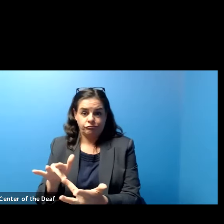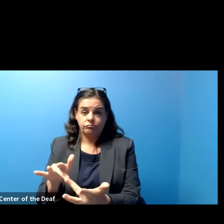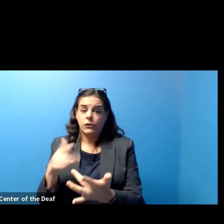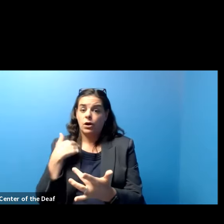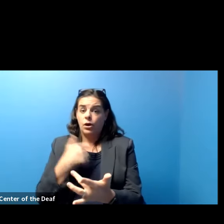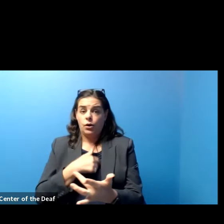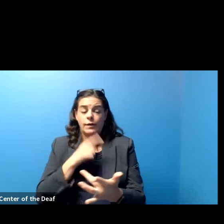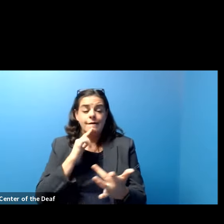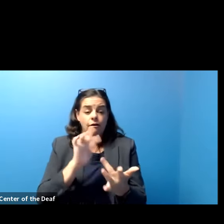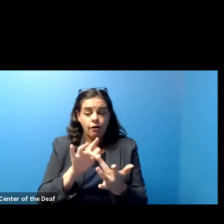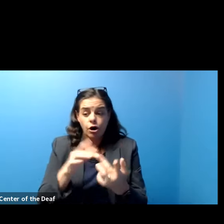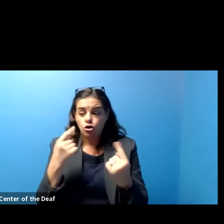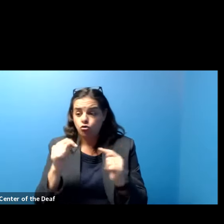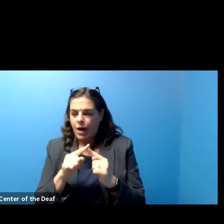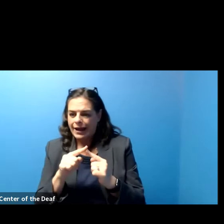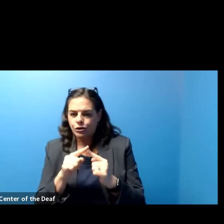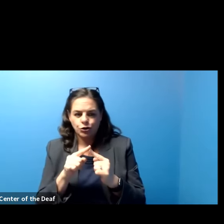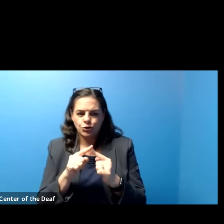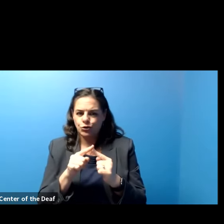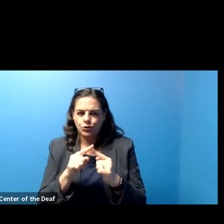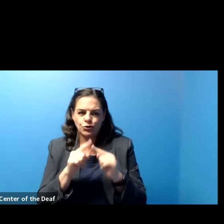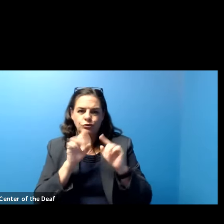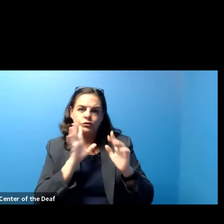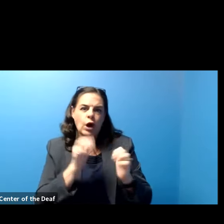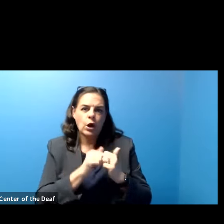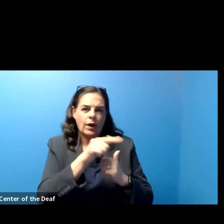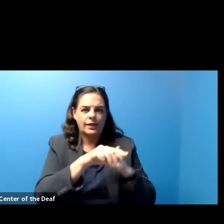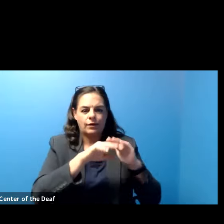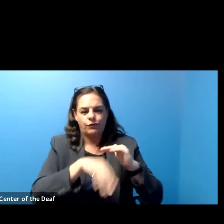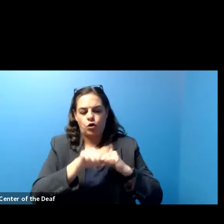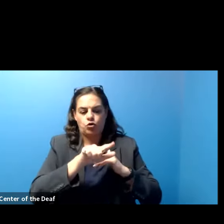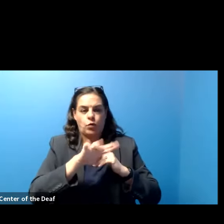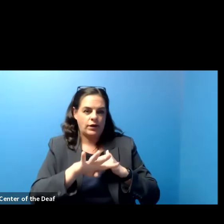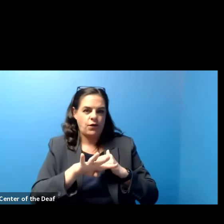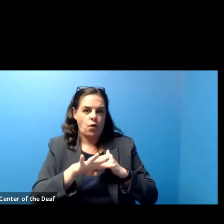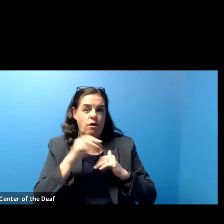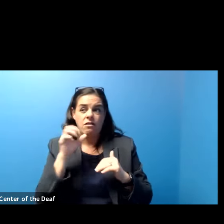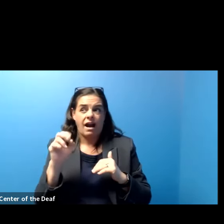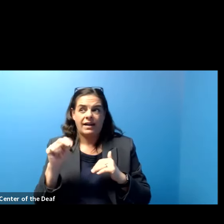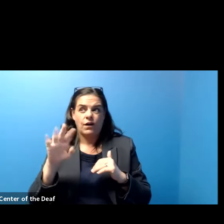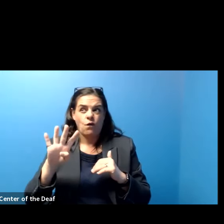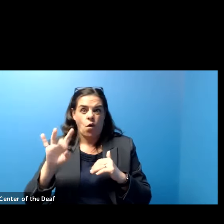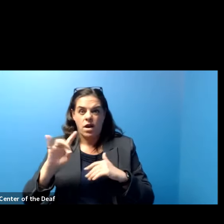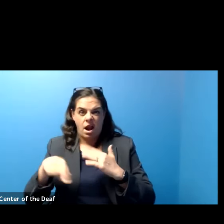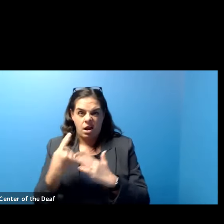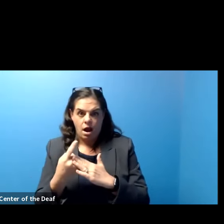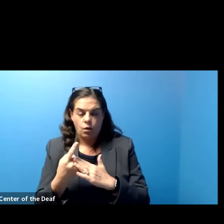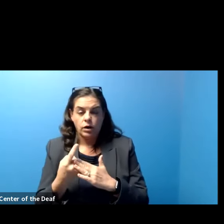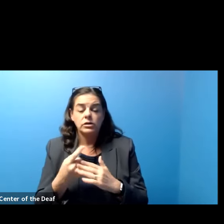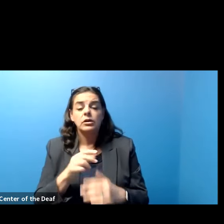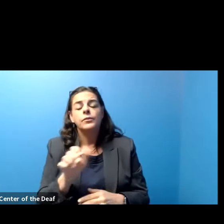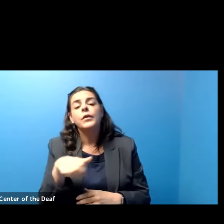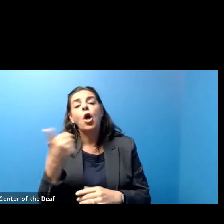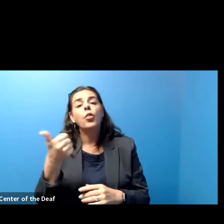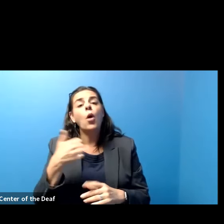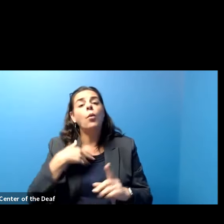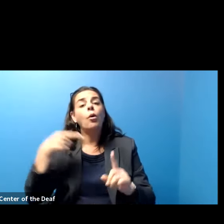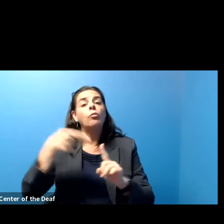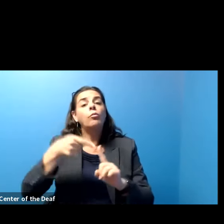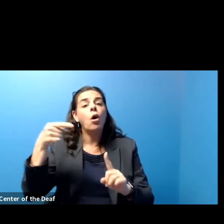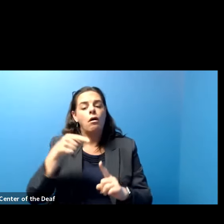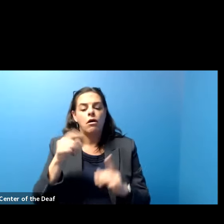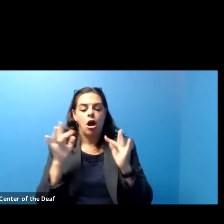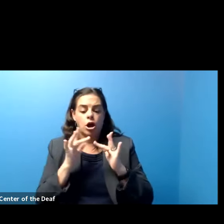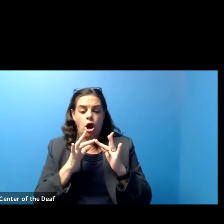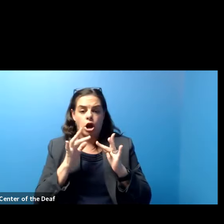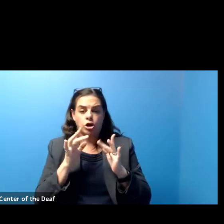attempts to get them within 24 hours. So we're not even doing the 48 hours for contacts at this point. The other point to make is contact tracers don't